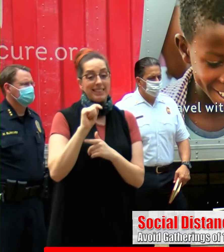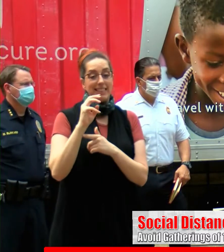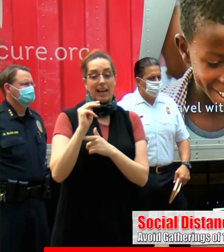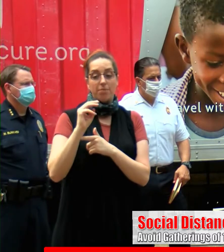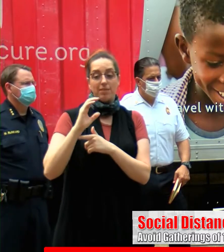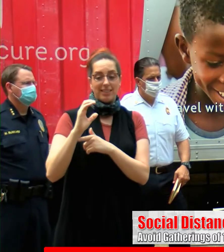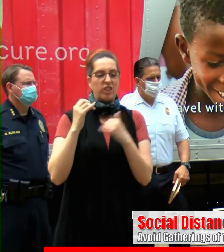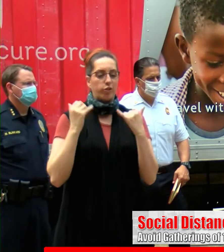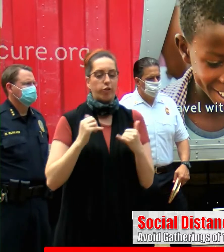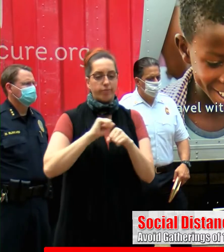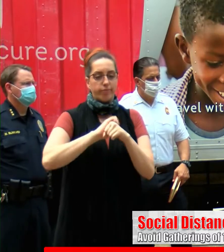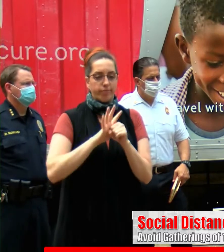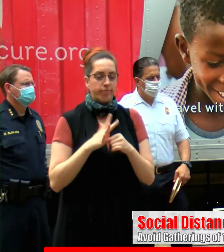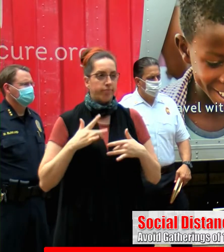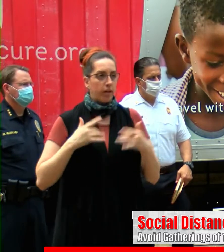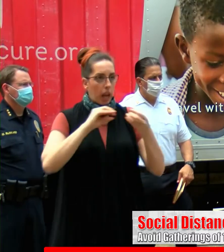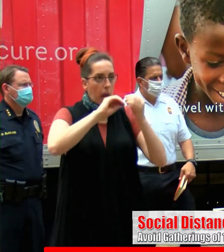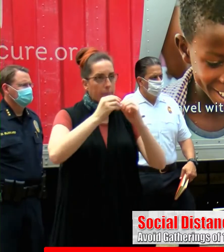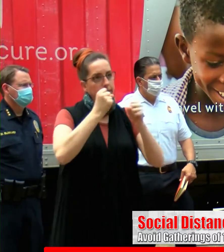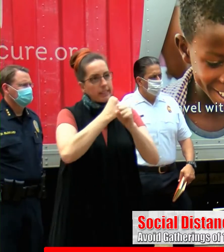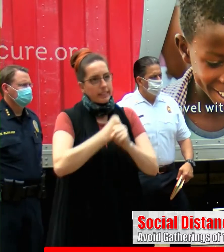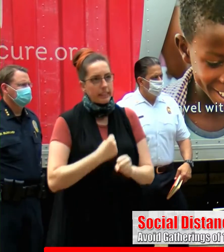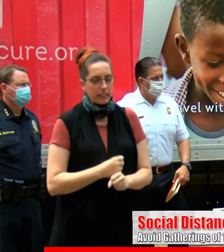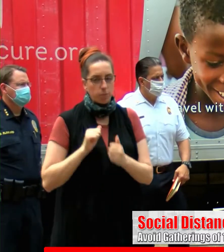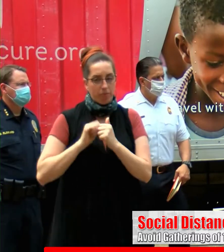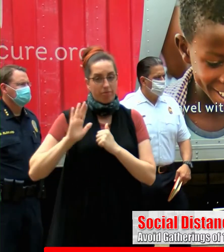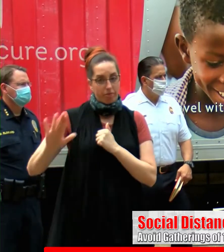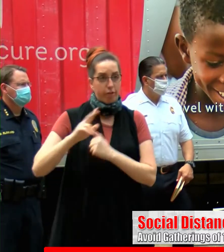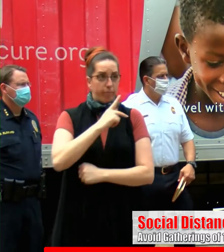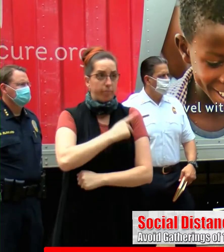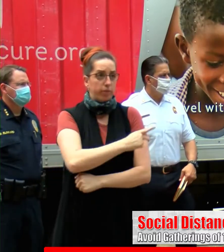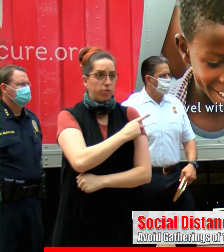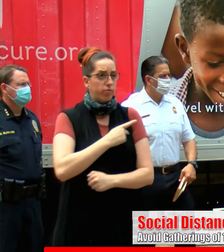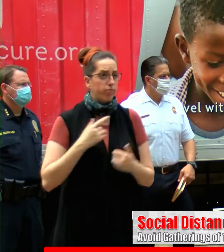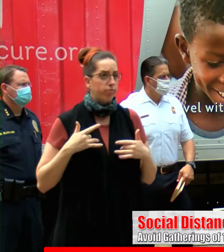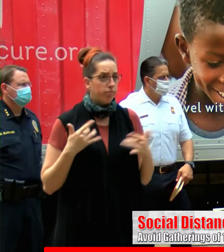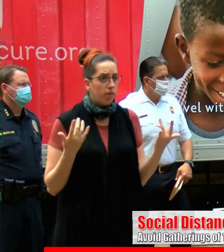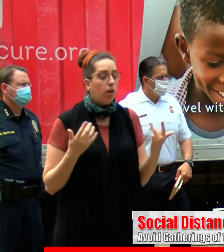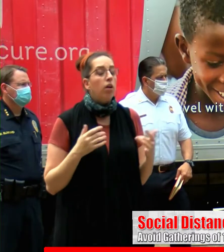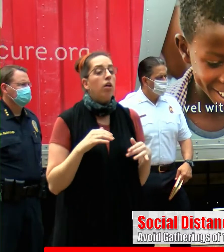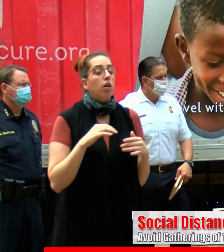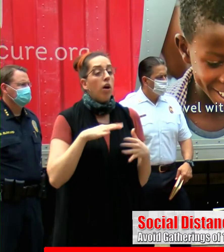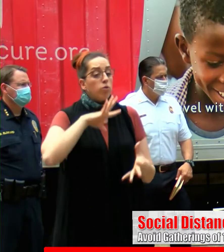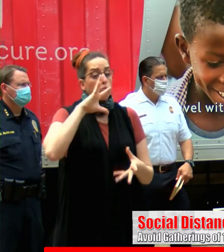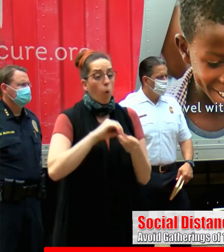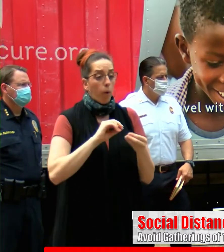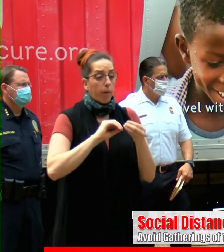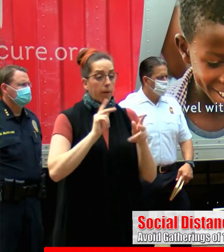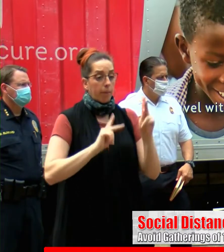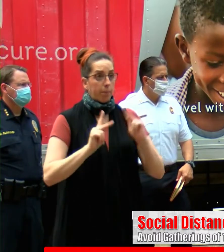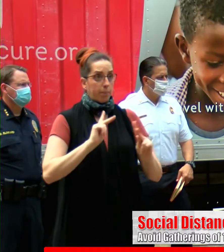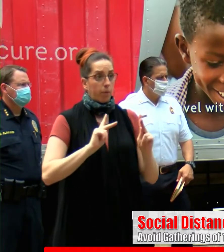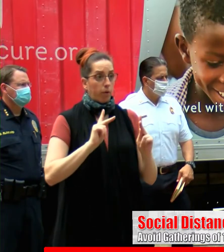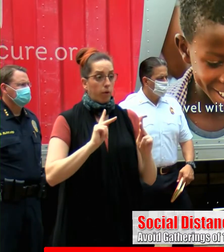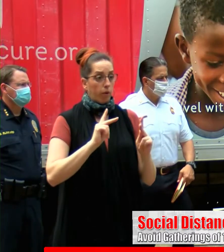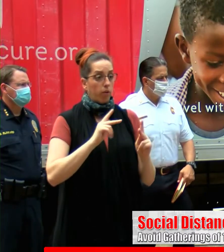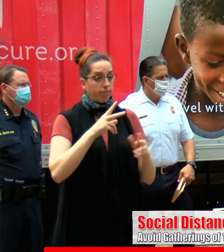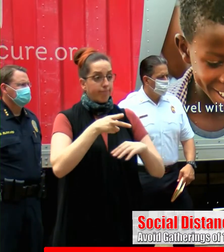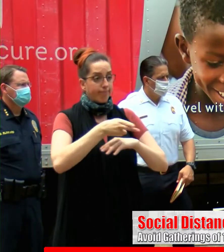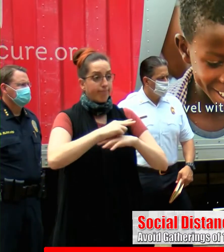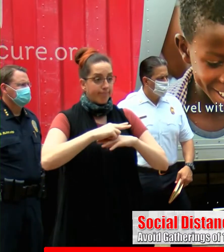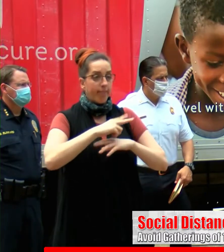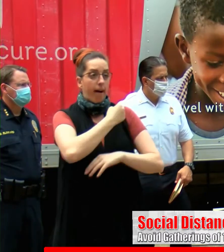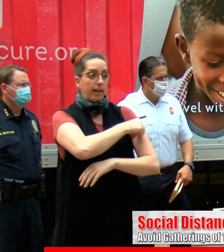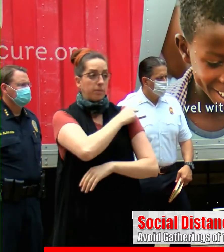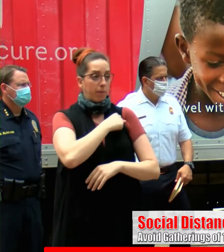current COVID-19 stats as it relates to their patients, the total number of people who have been hospitalized in the TMC